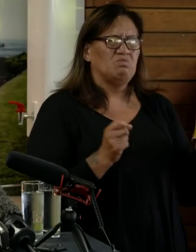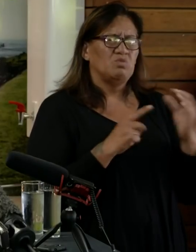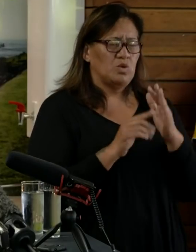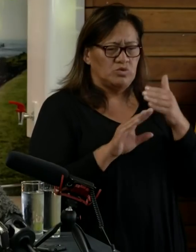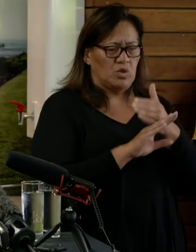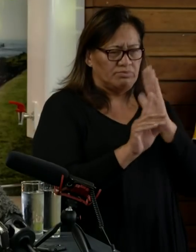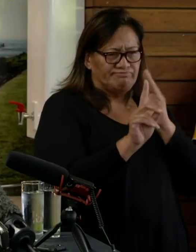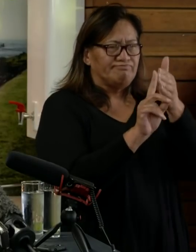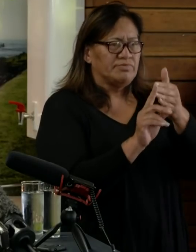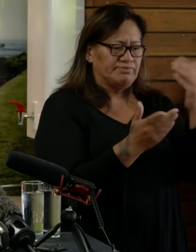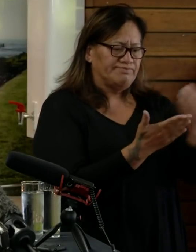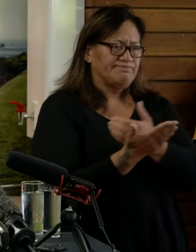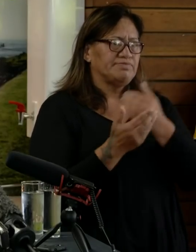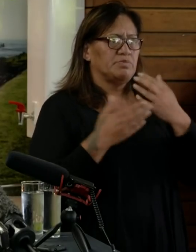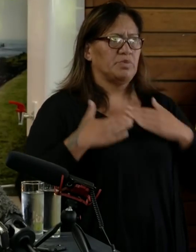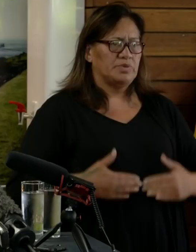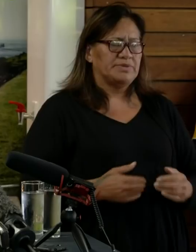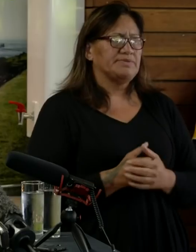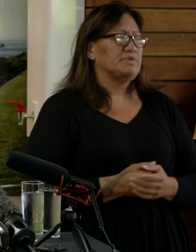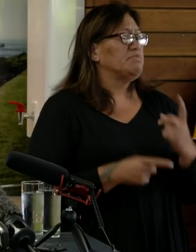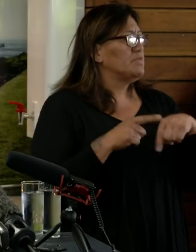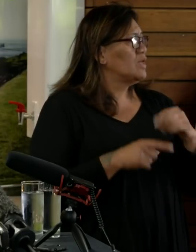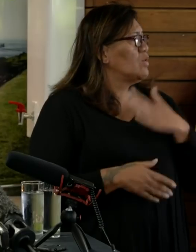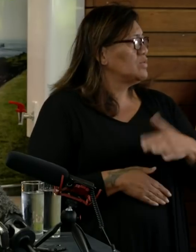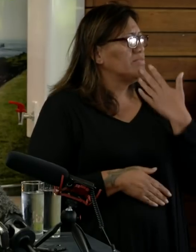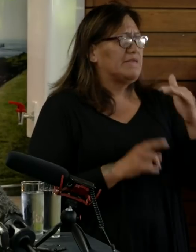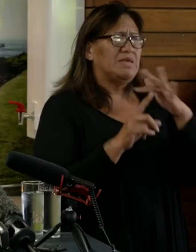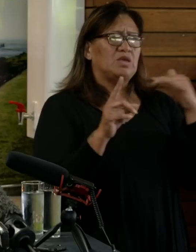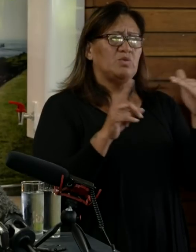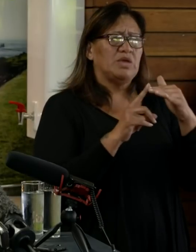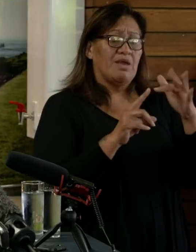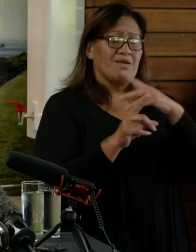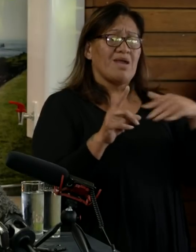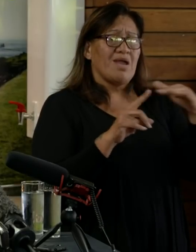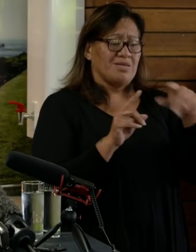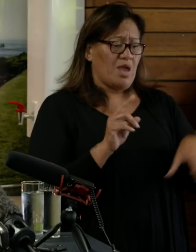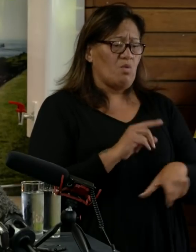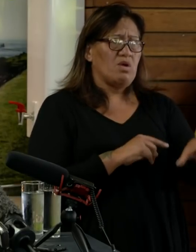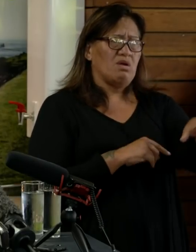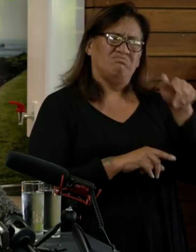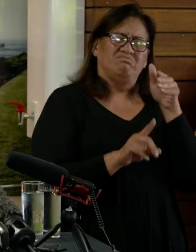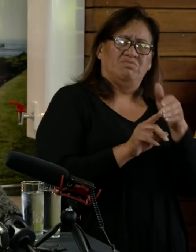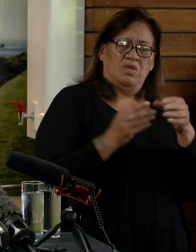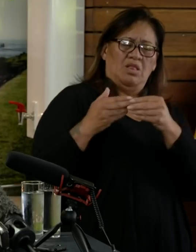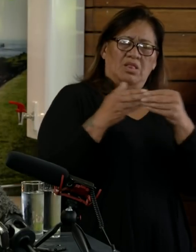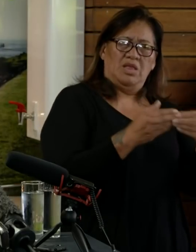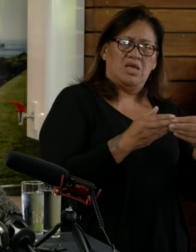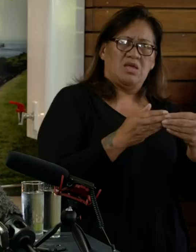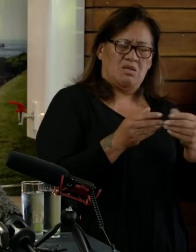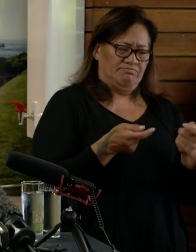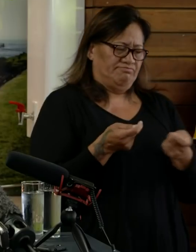mission. And I would like to thank Ngāti Awa for their leadership and guidance in enabling